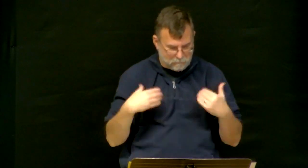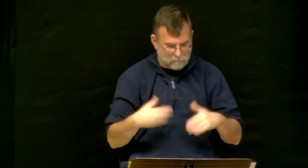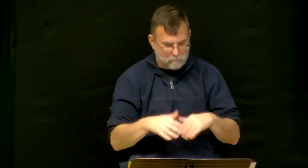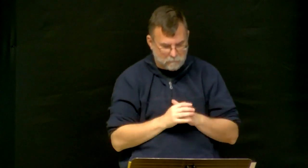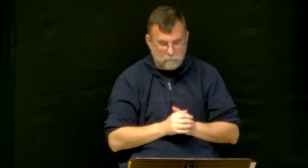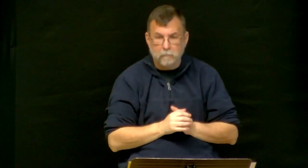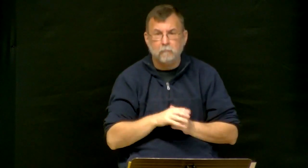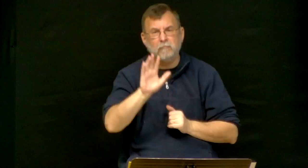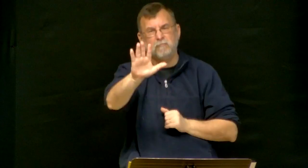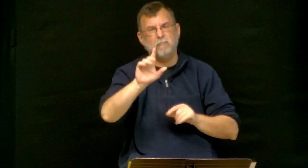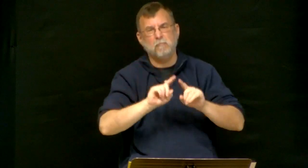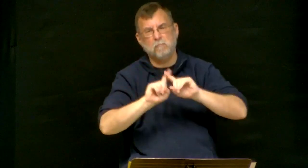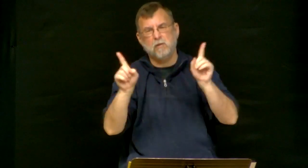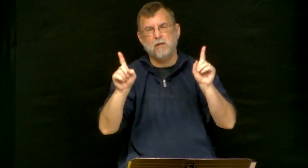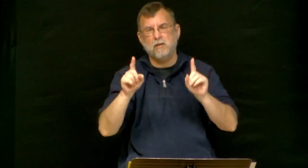We are built in his image.